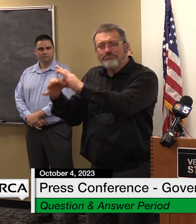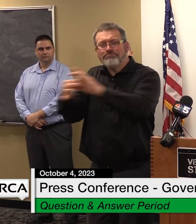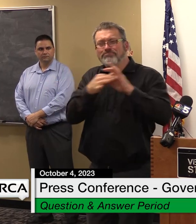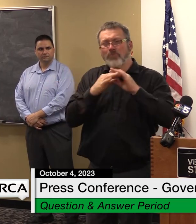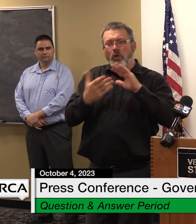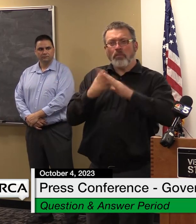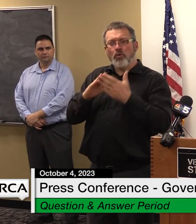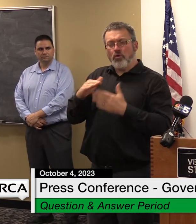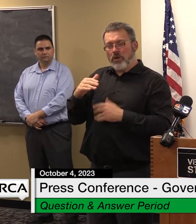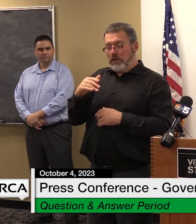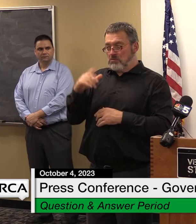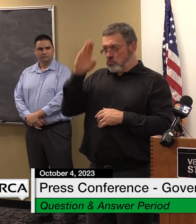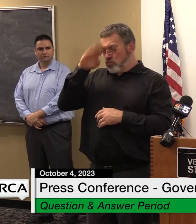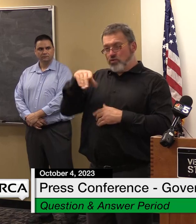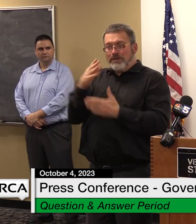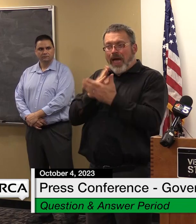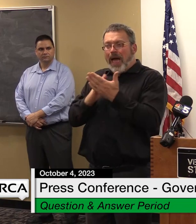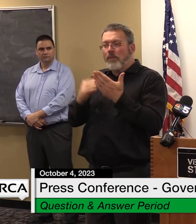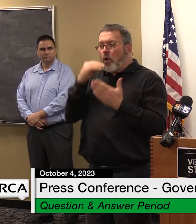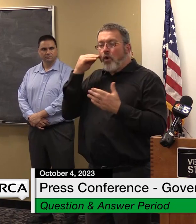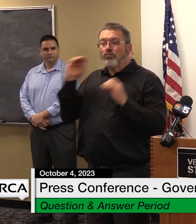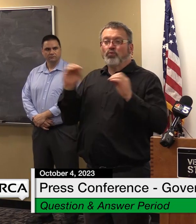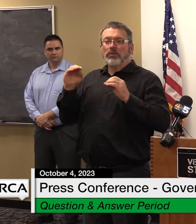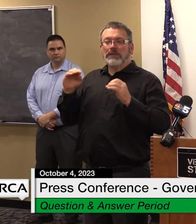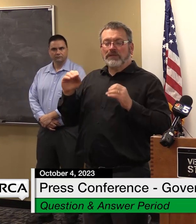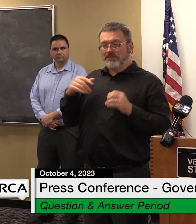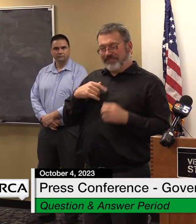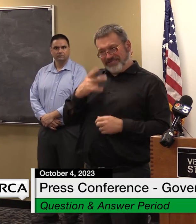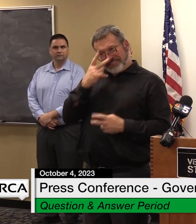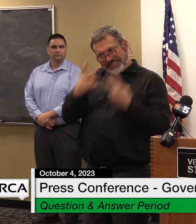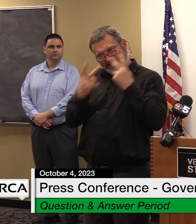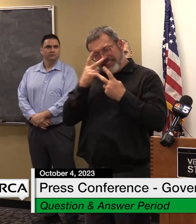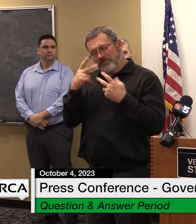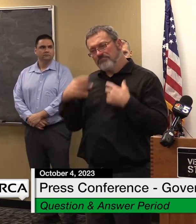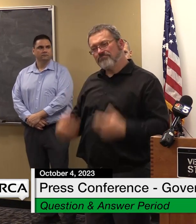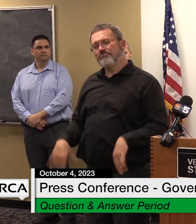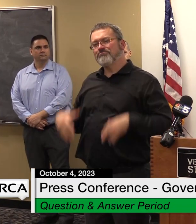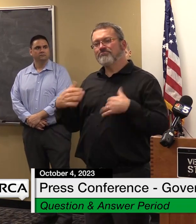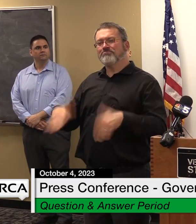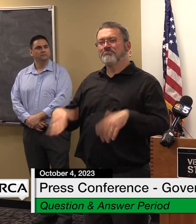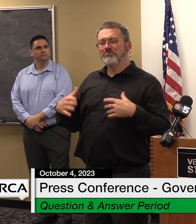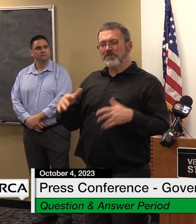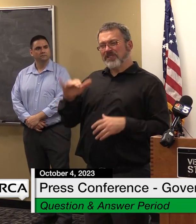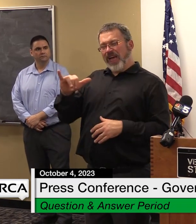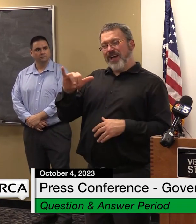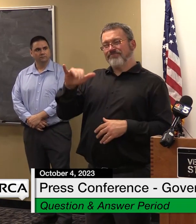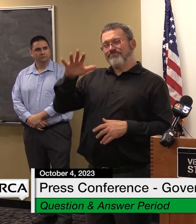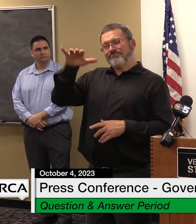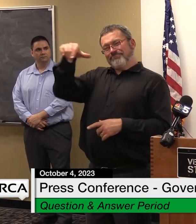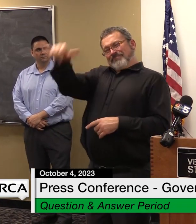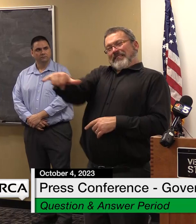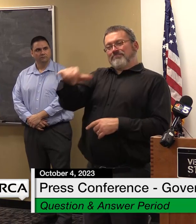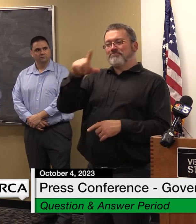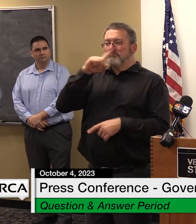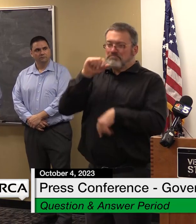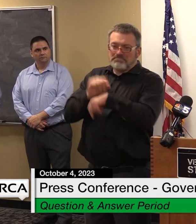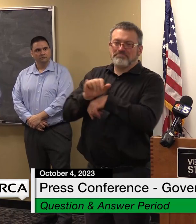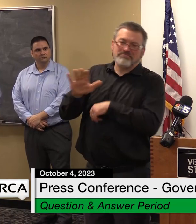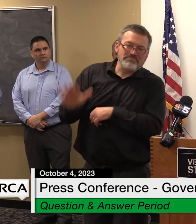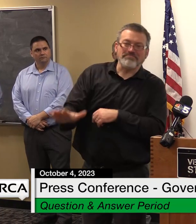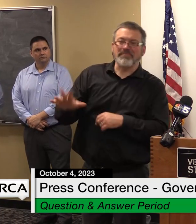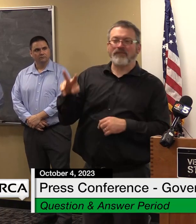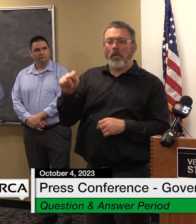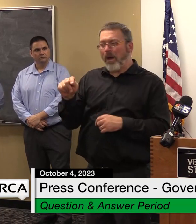were across the state. And I think that that's part of the beauty of being here in Vermont, a neighbor helping neighbor, coming to the aid